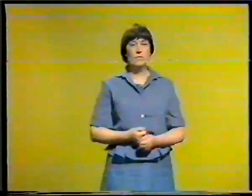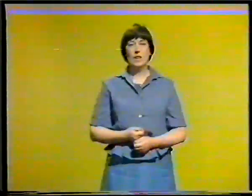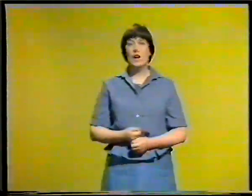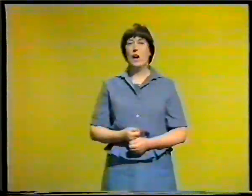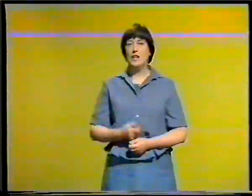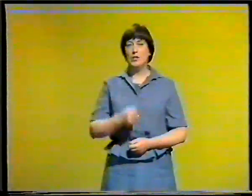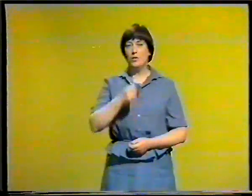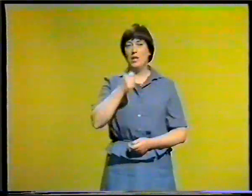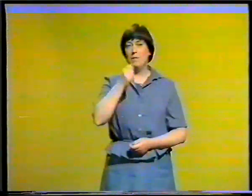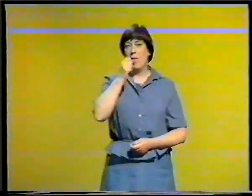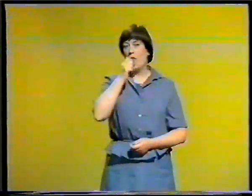Ice cream.